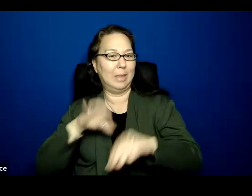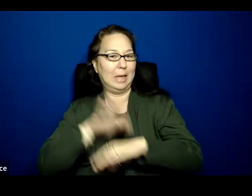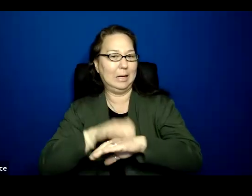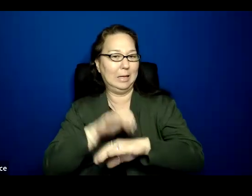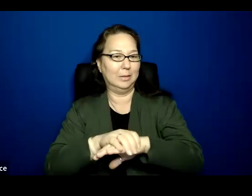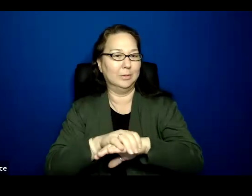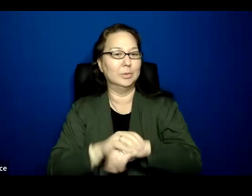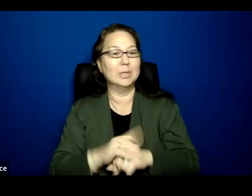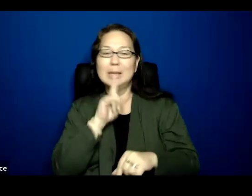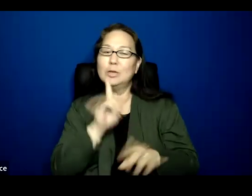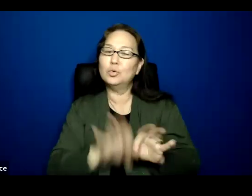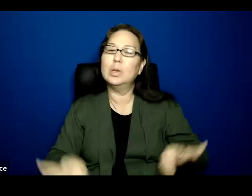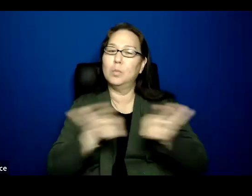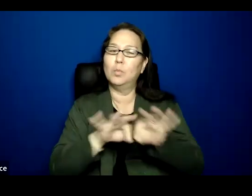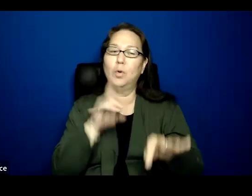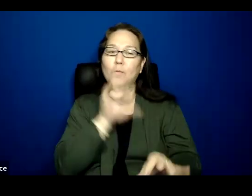system.